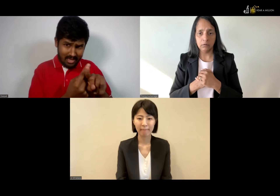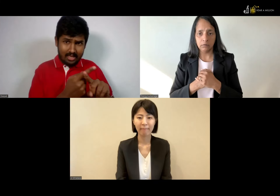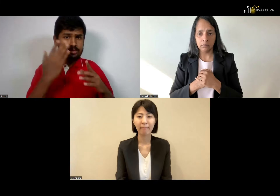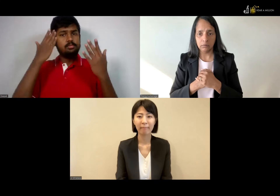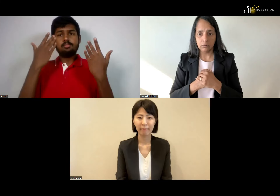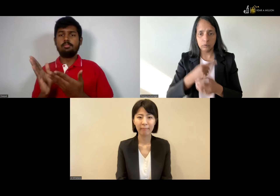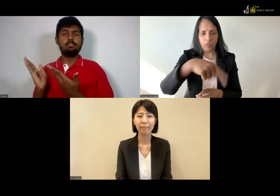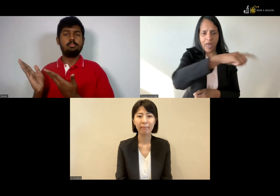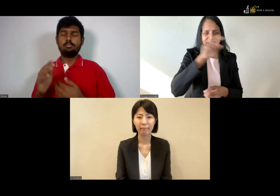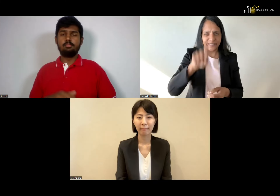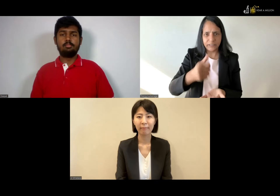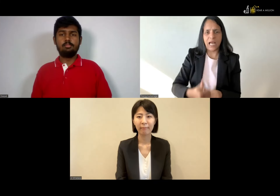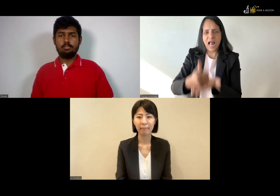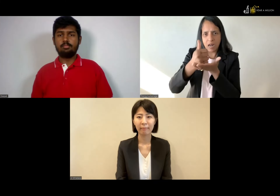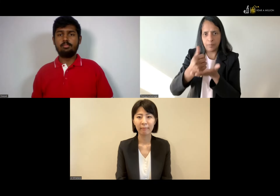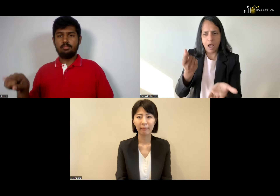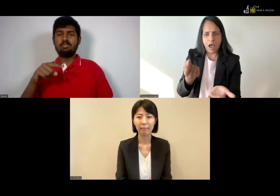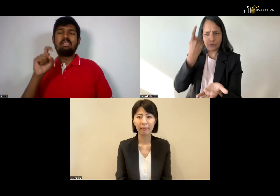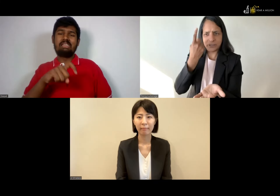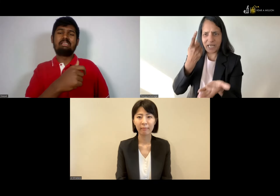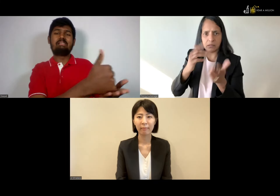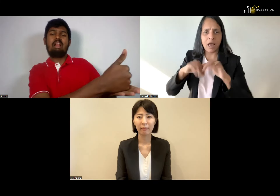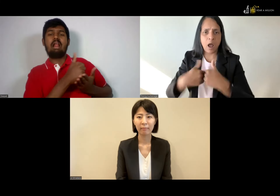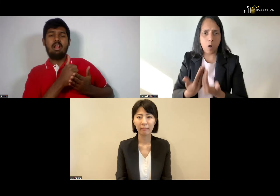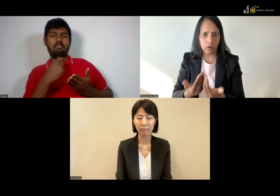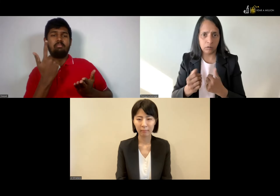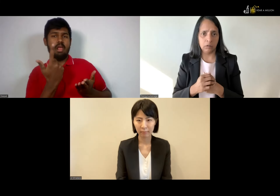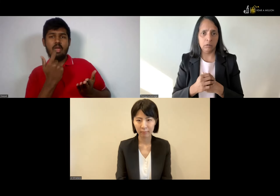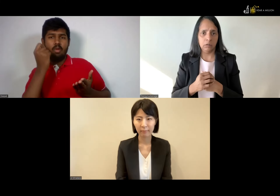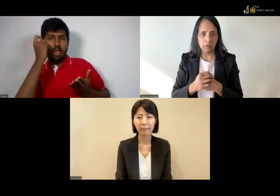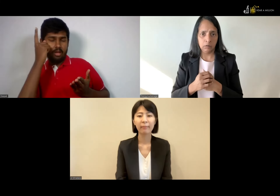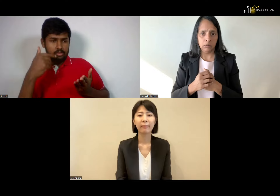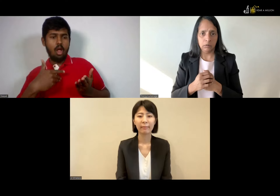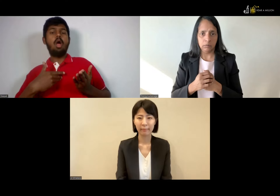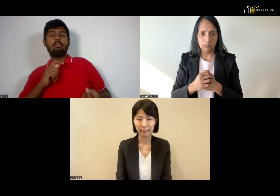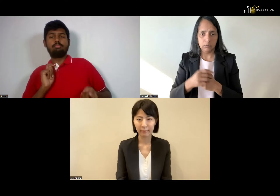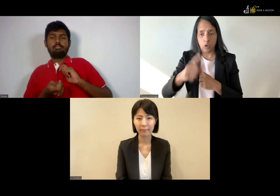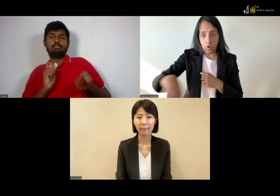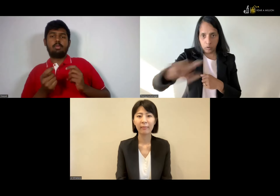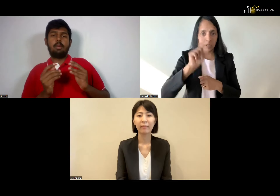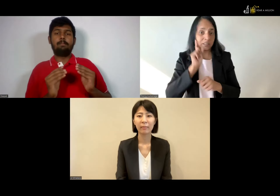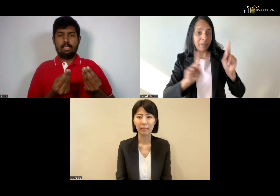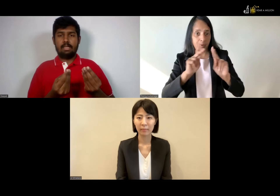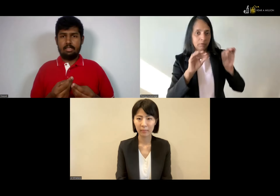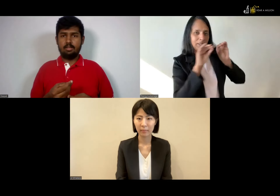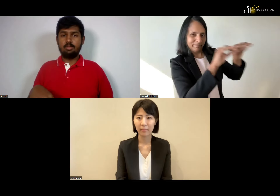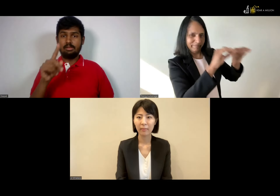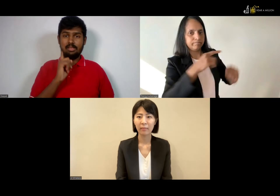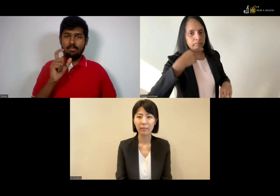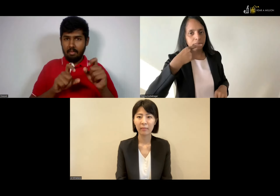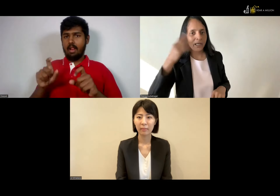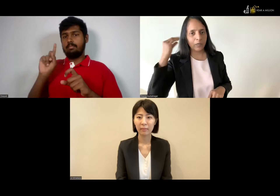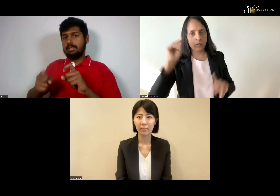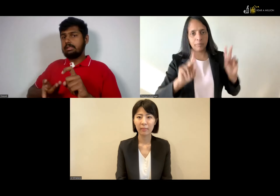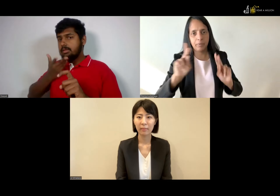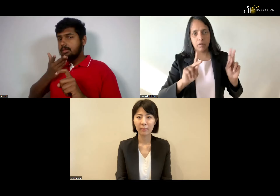needs. They would not know what the things deaf community actually requires. So they actually need our help to get